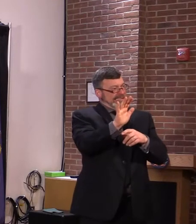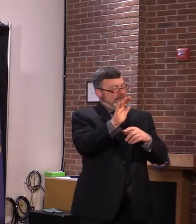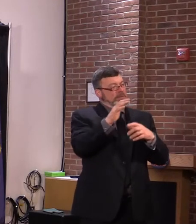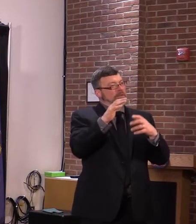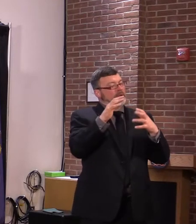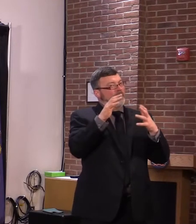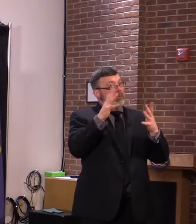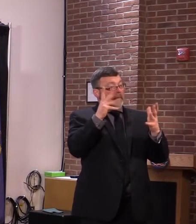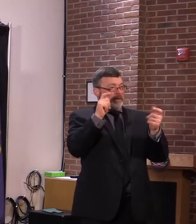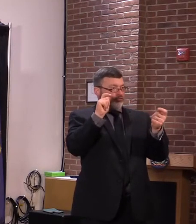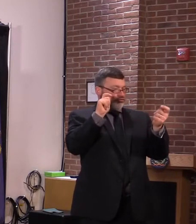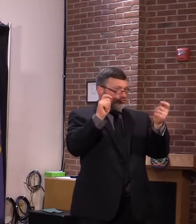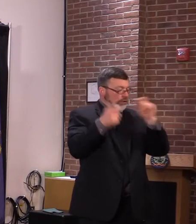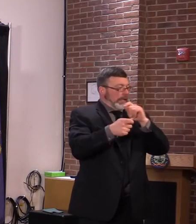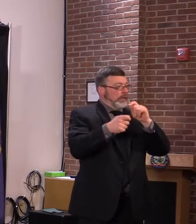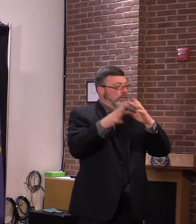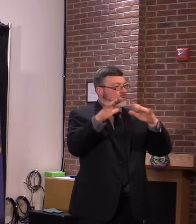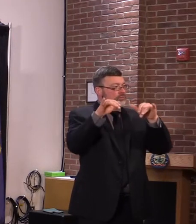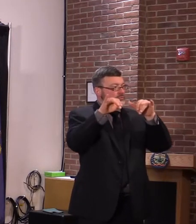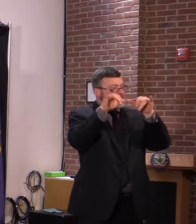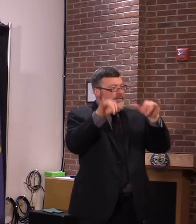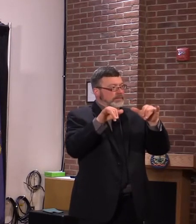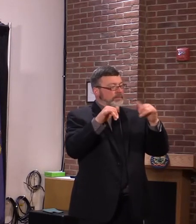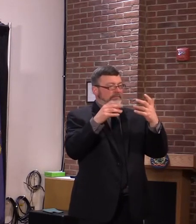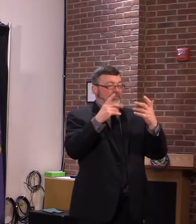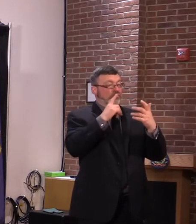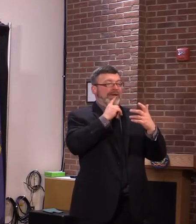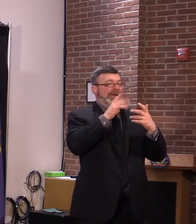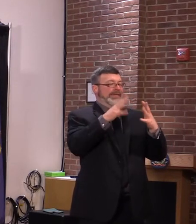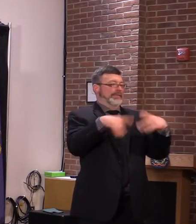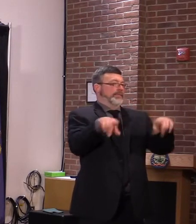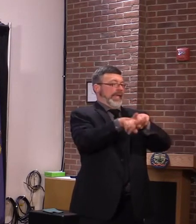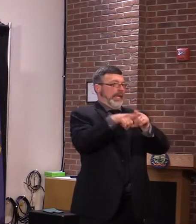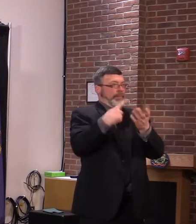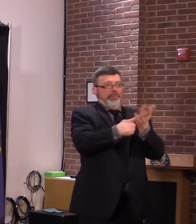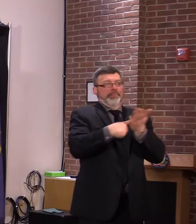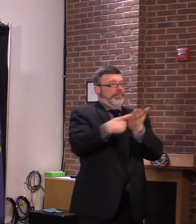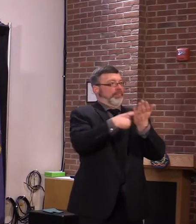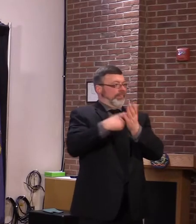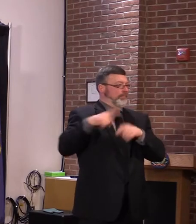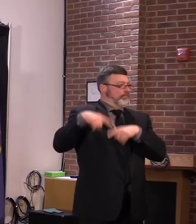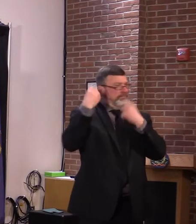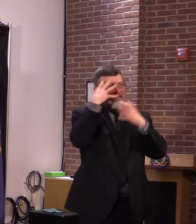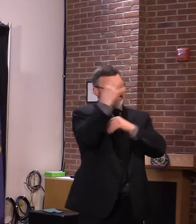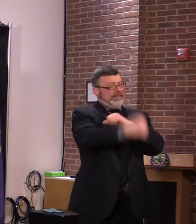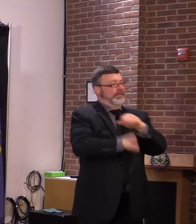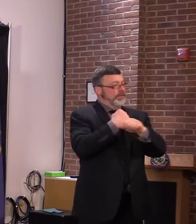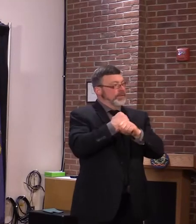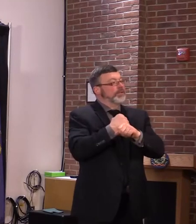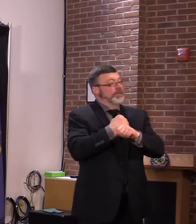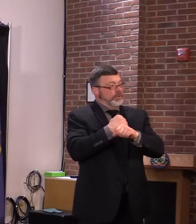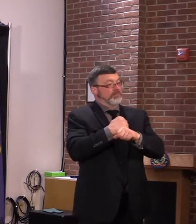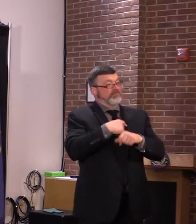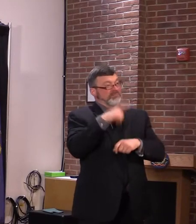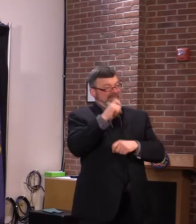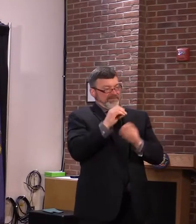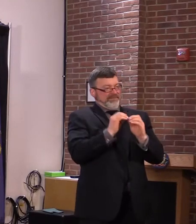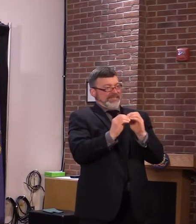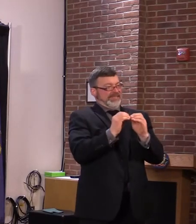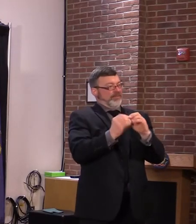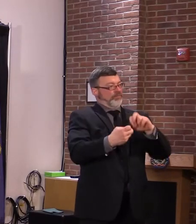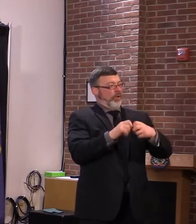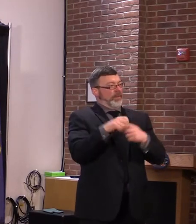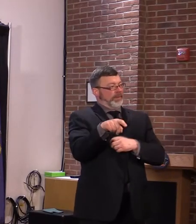us into the same position we're in today. So if this doesn't fix the problem, if we put $200 million, and I've